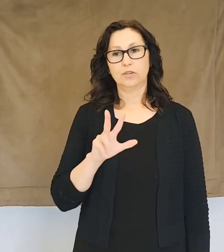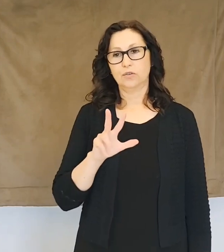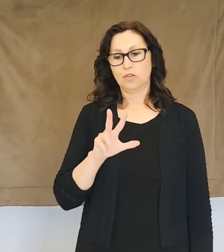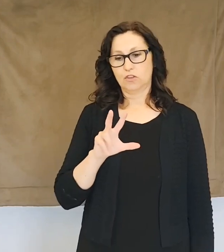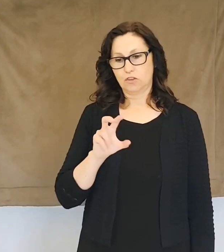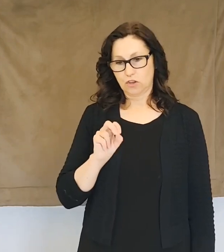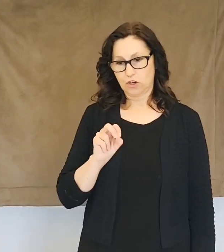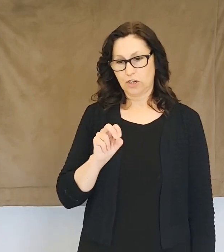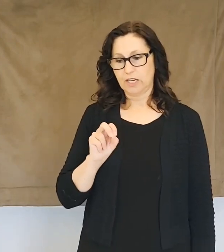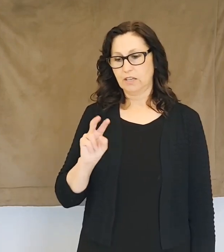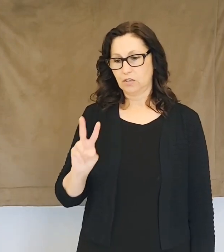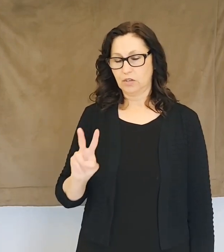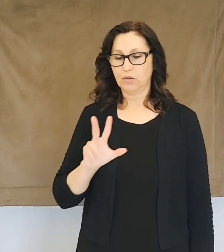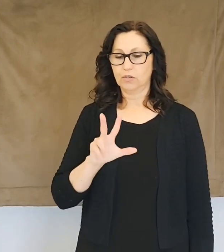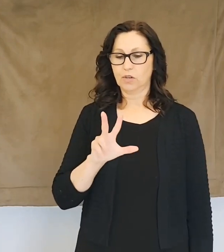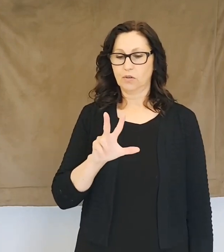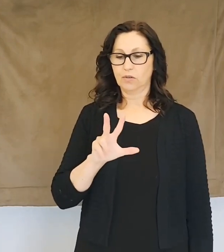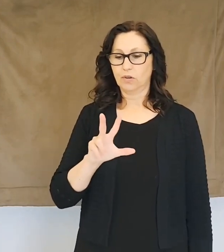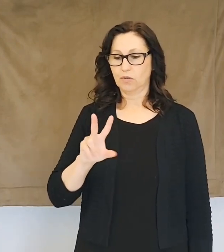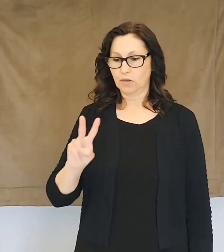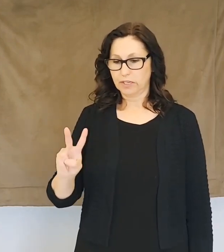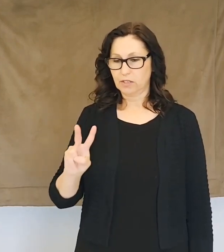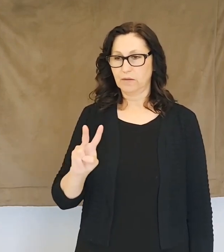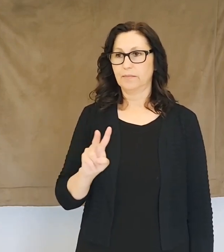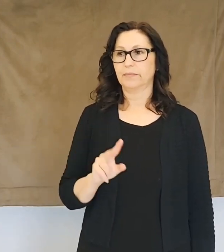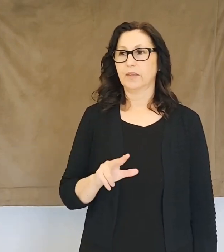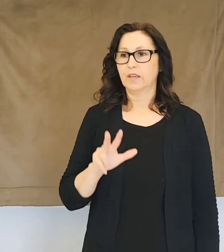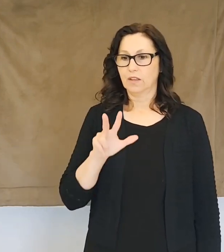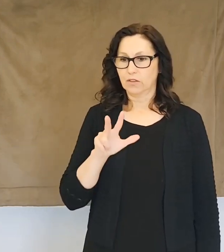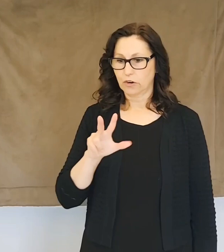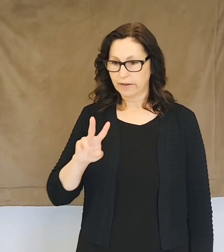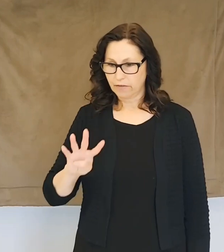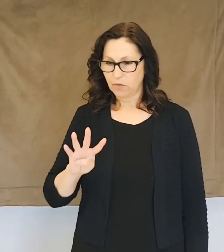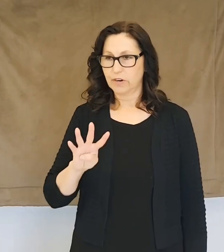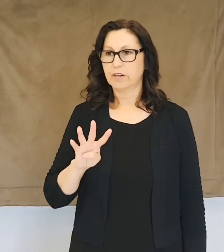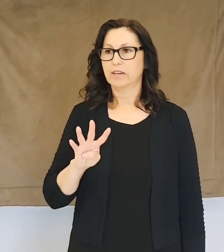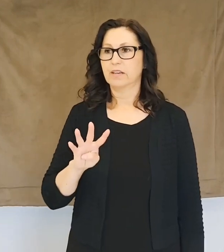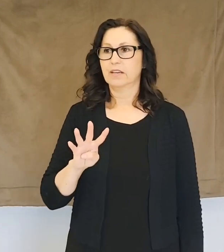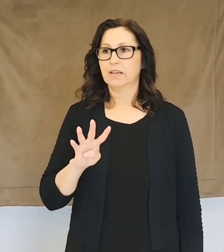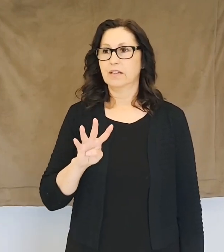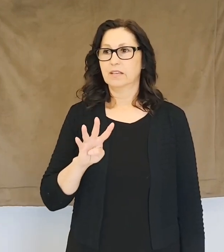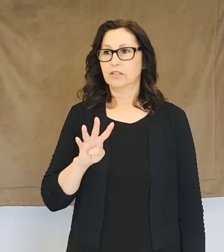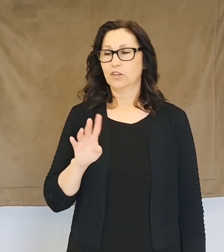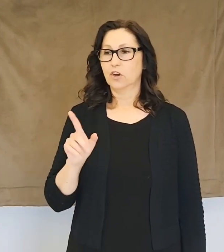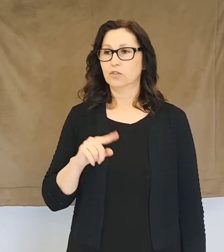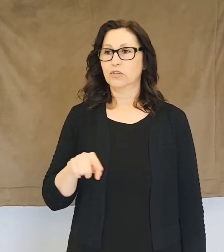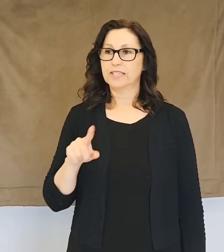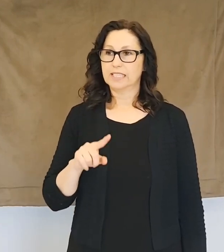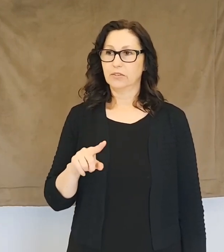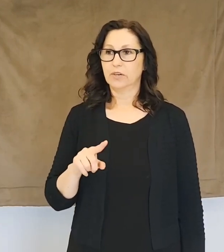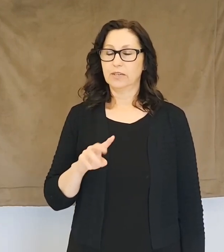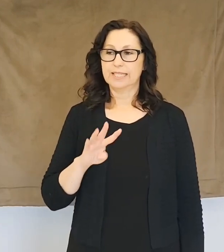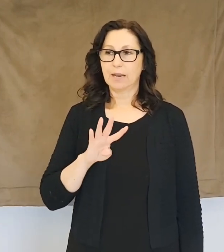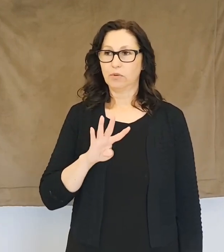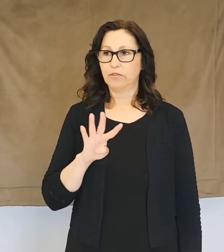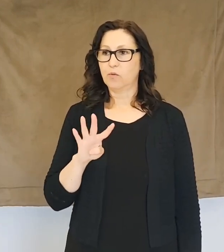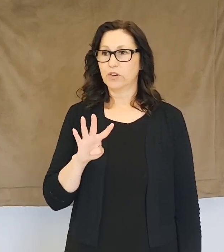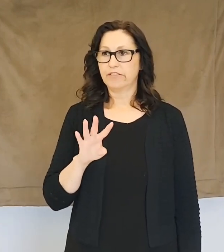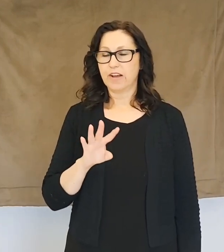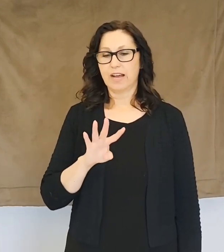do 32, so you go 32. 34. So you don't do the zero. Same with